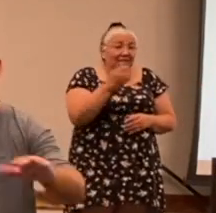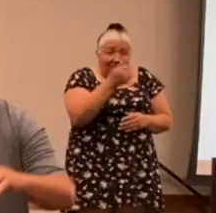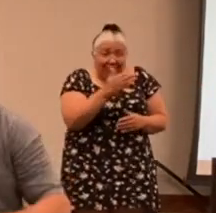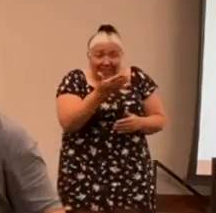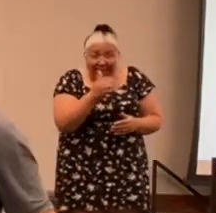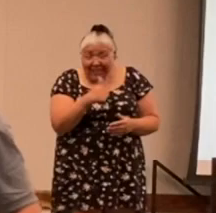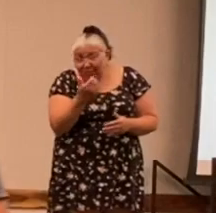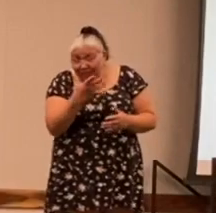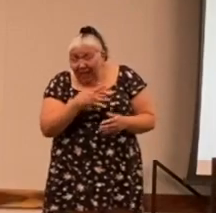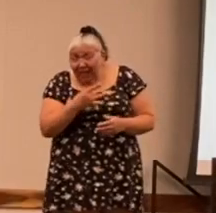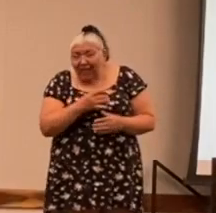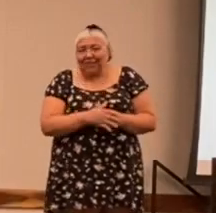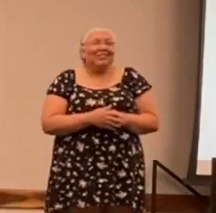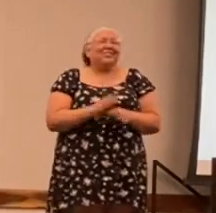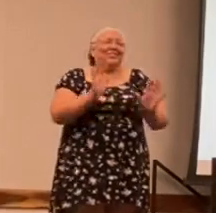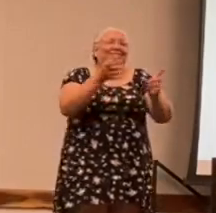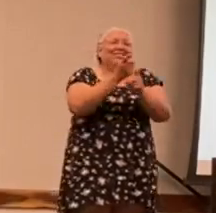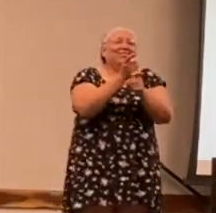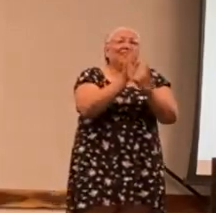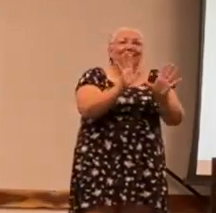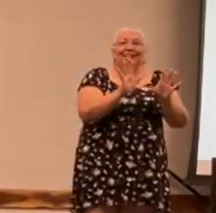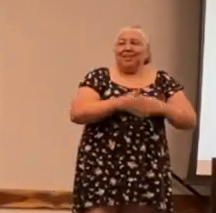Good on standards.